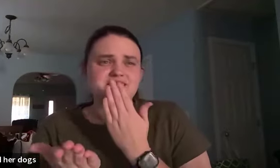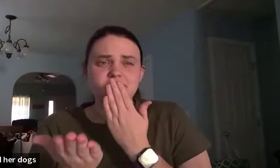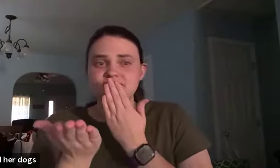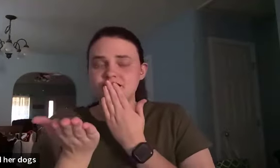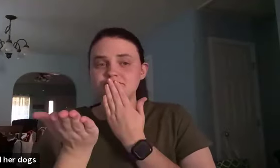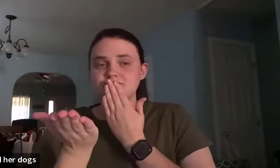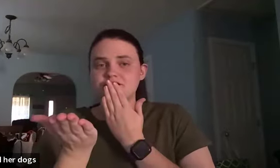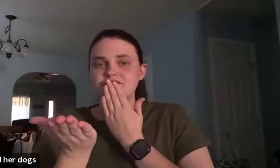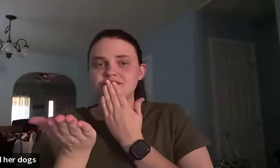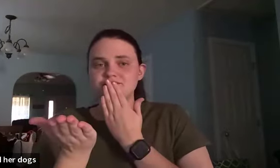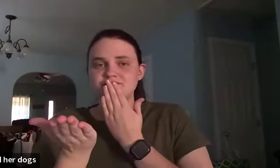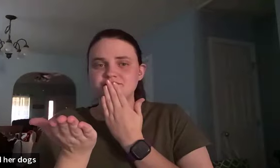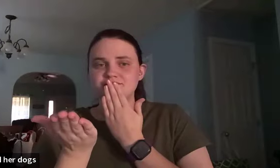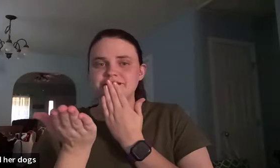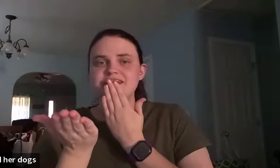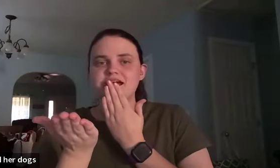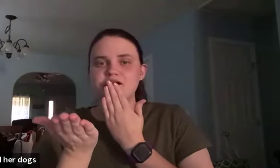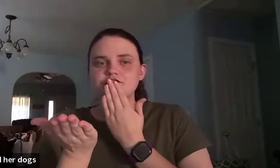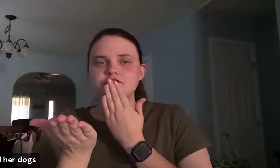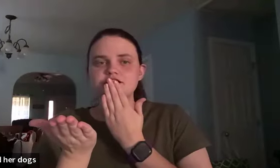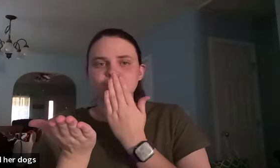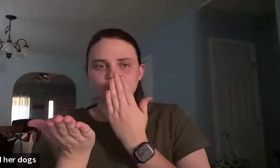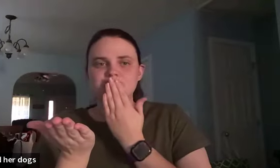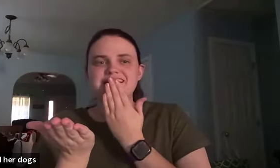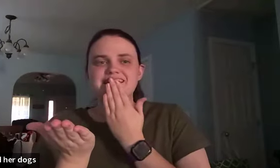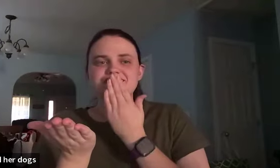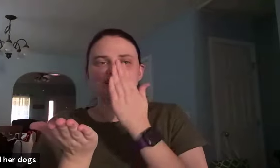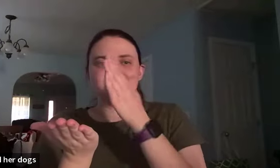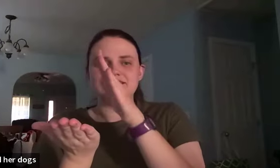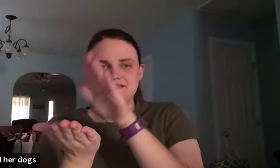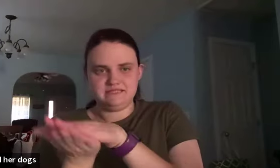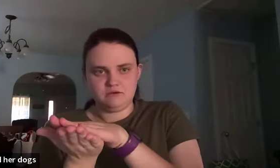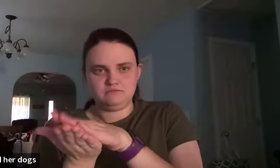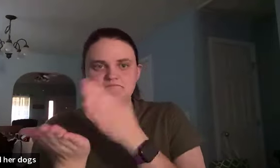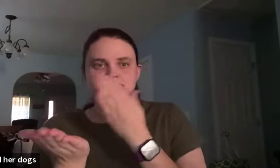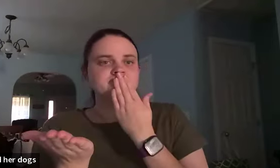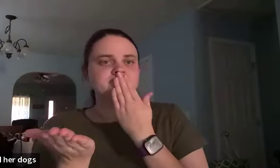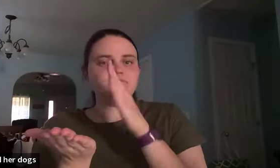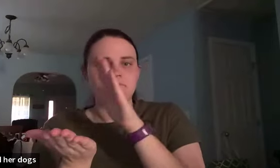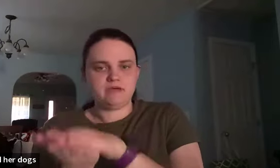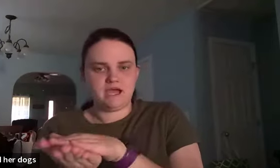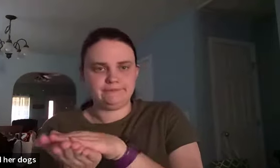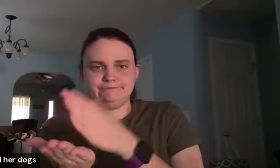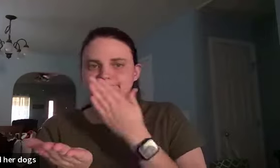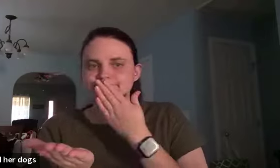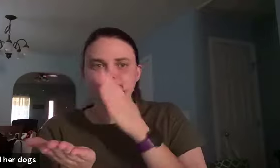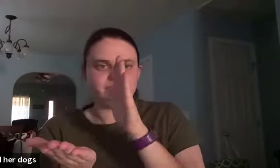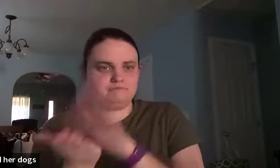same setup. So like this, but now you're going to turn your hand down. Bad,